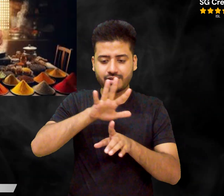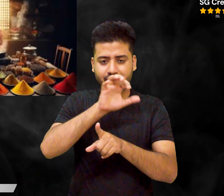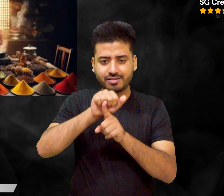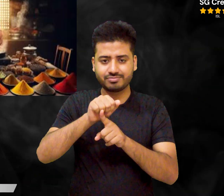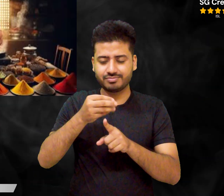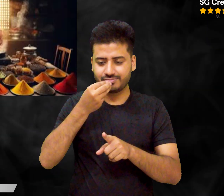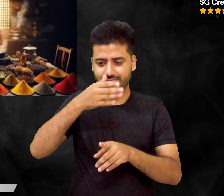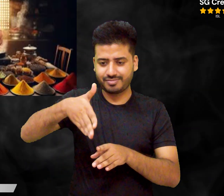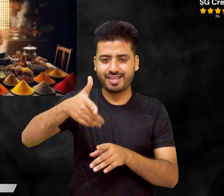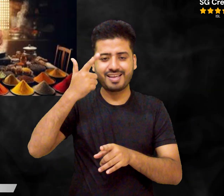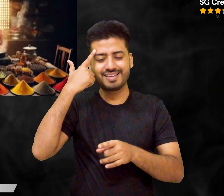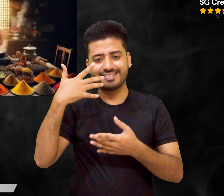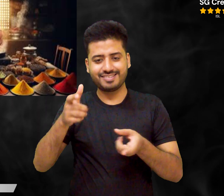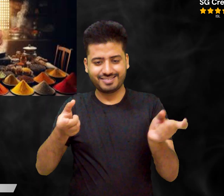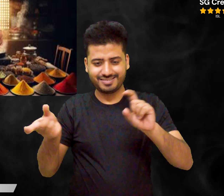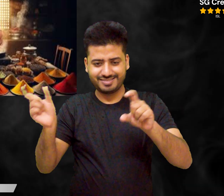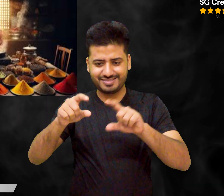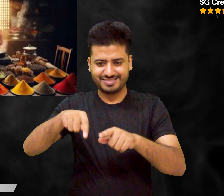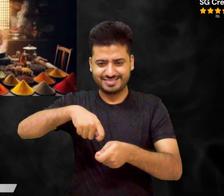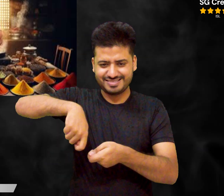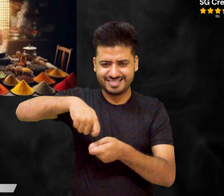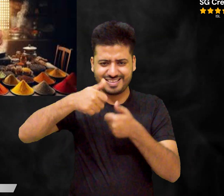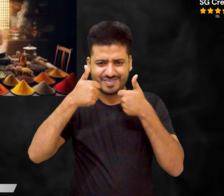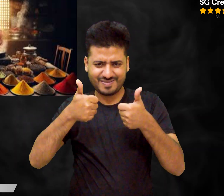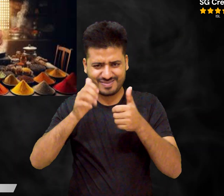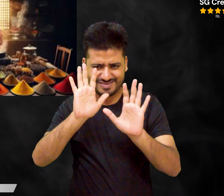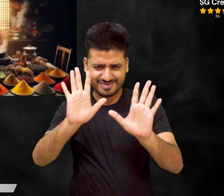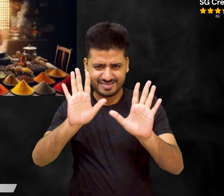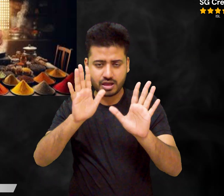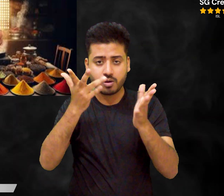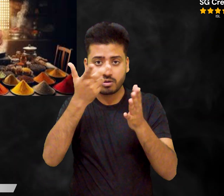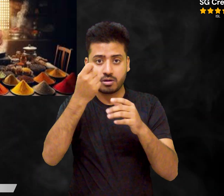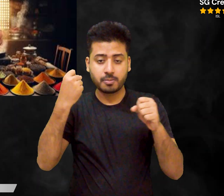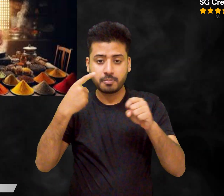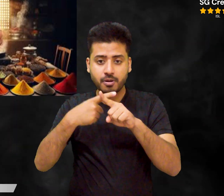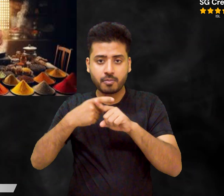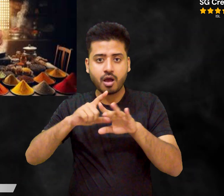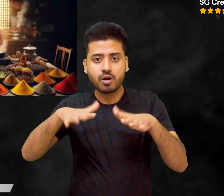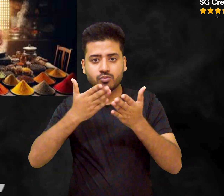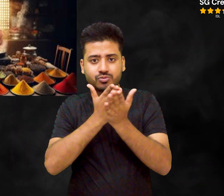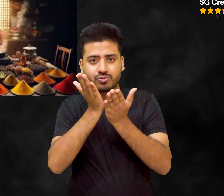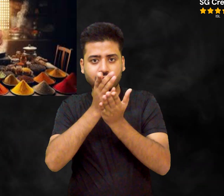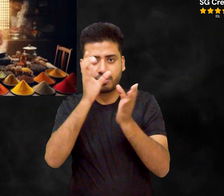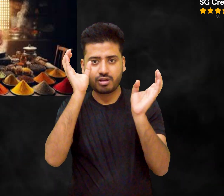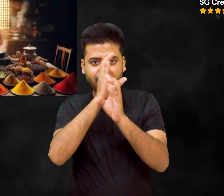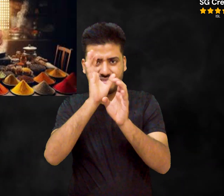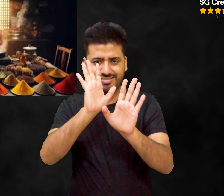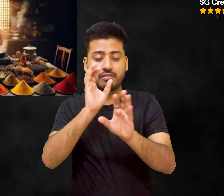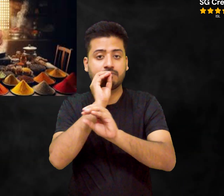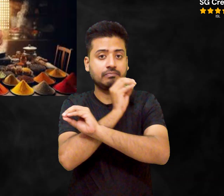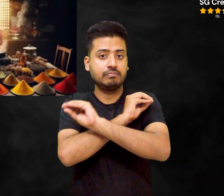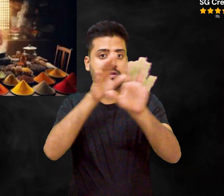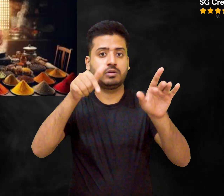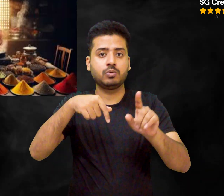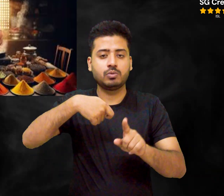depending on the cooking process and desired outcome. Here are some general principles and techniques. 8. Timing of